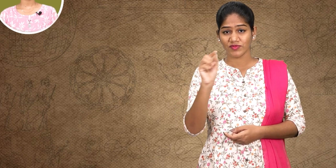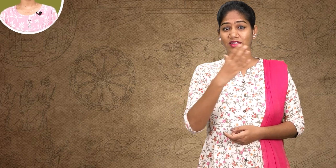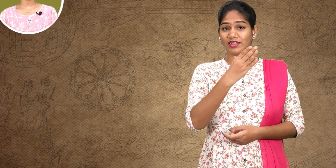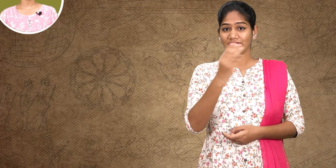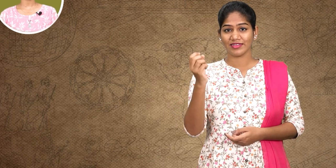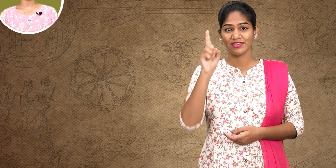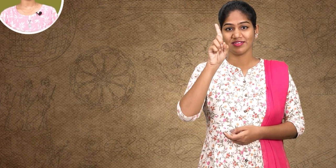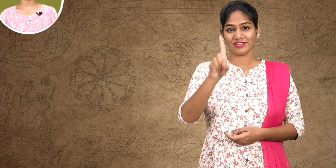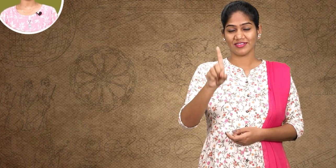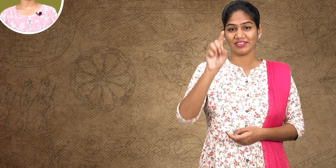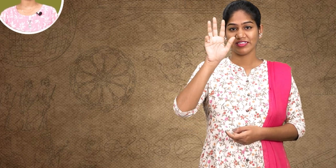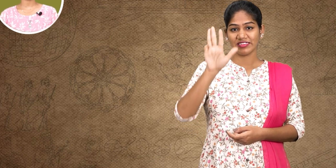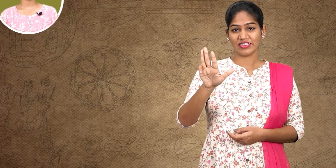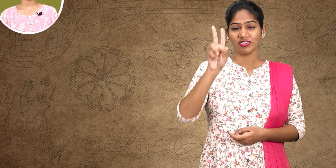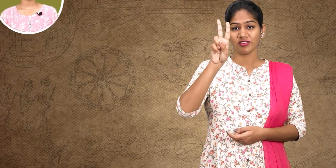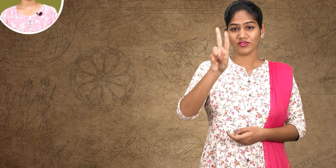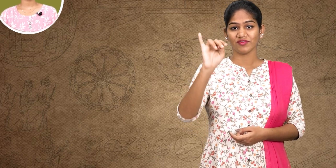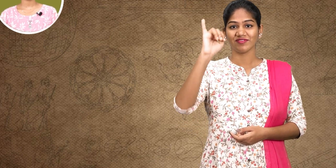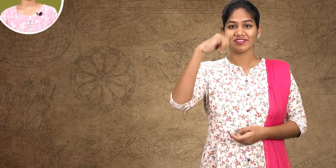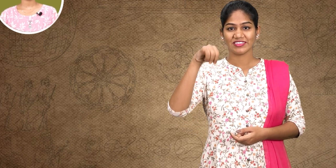1926.